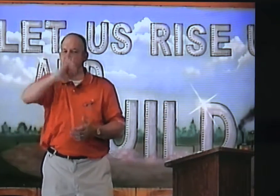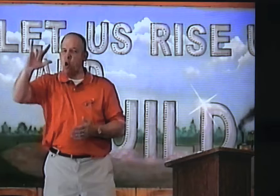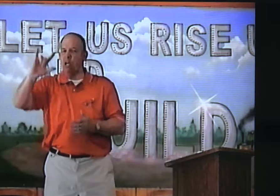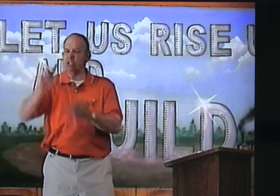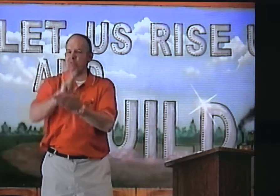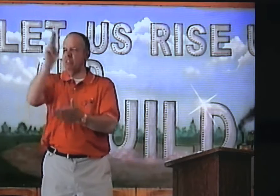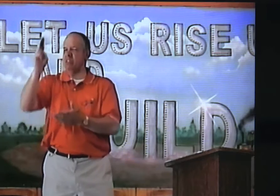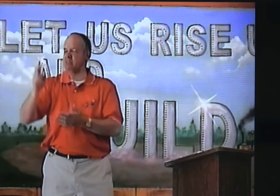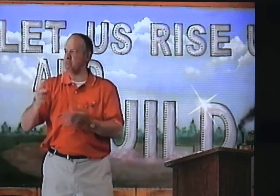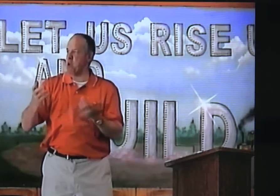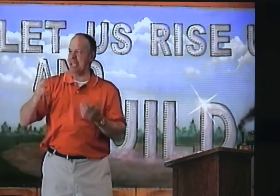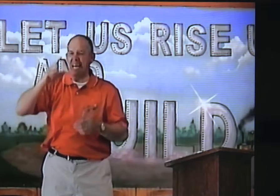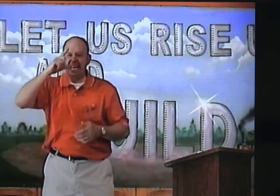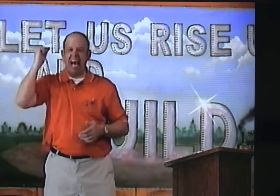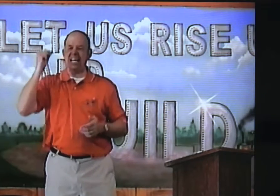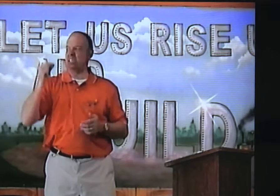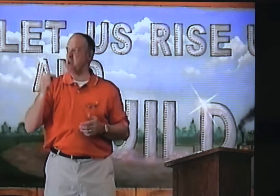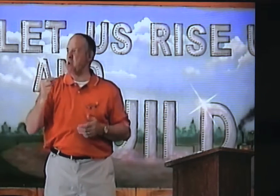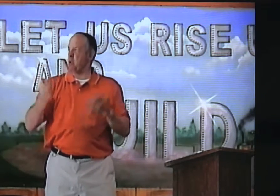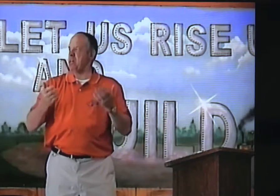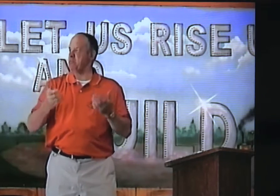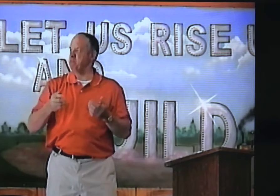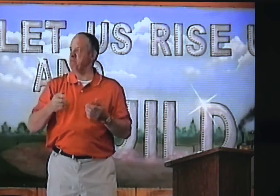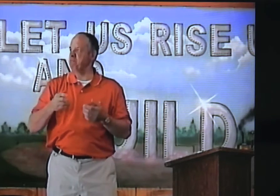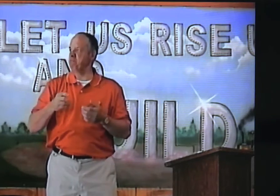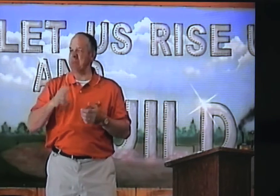NIU, Illinois, Gallaudet,